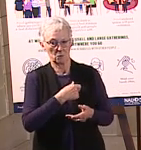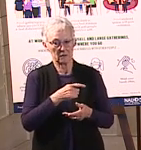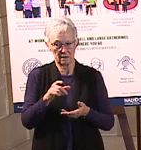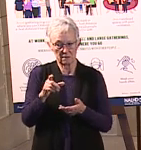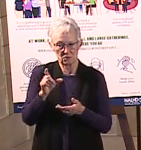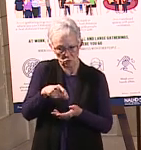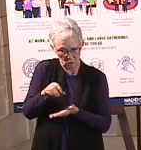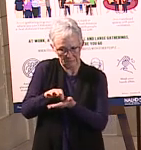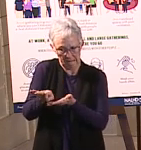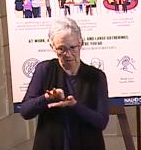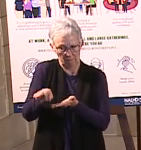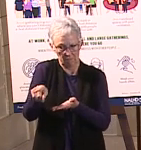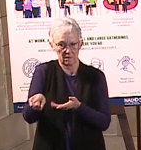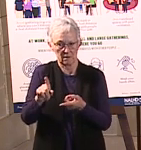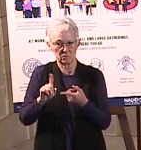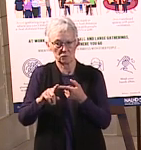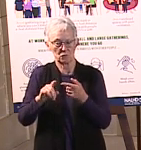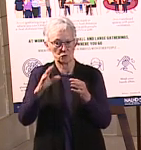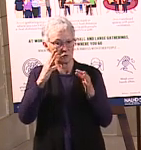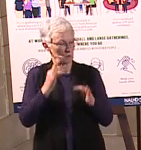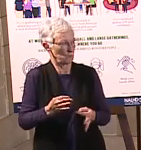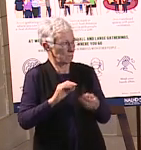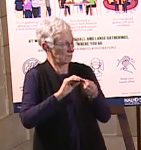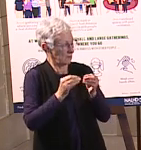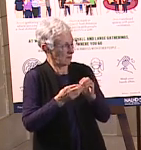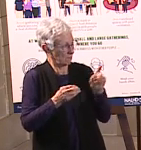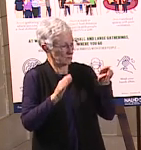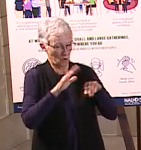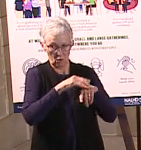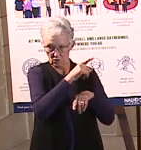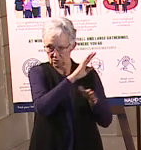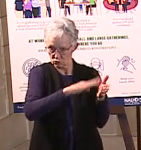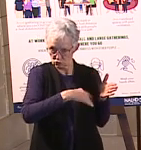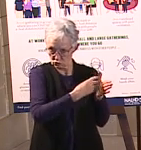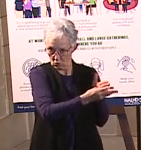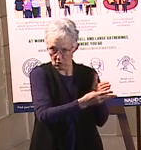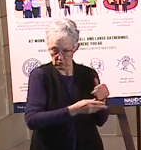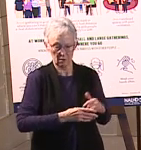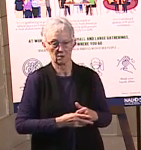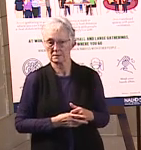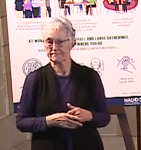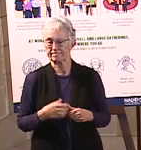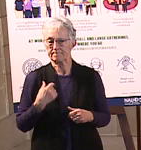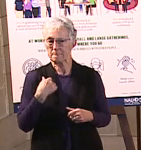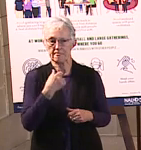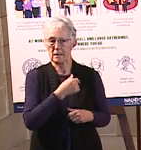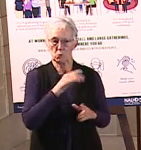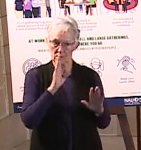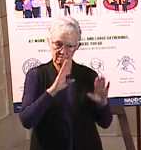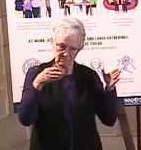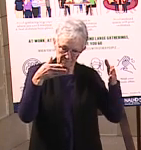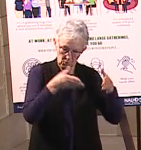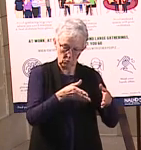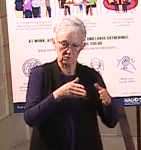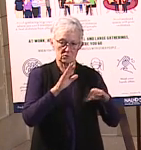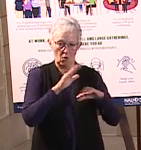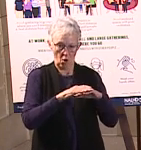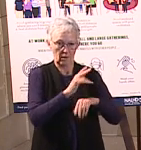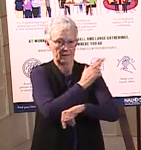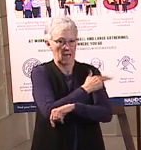acute care. So we're focusing our directed health measures on and the restrictions in place based upon that